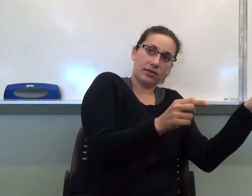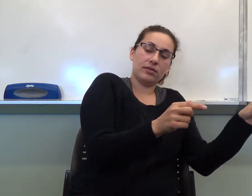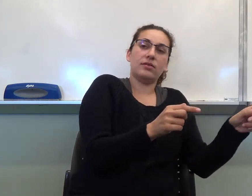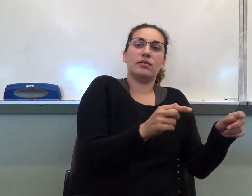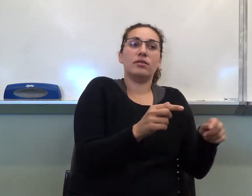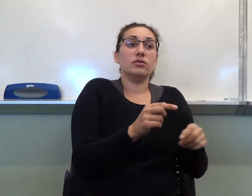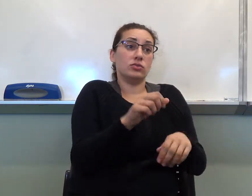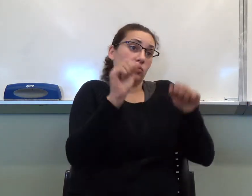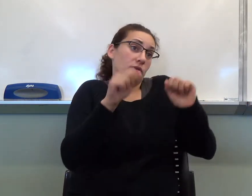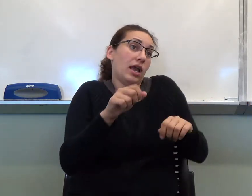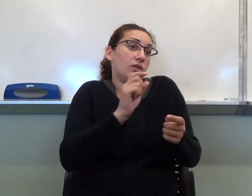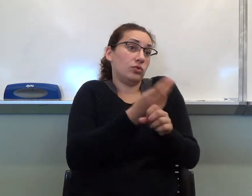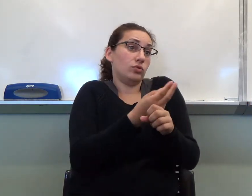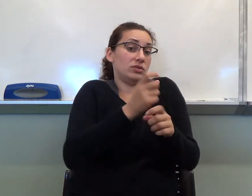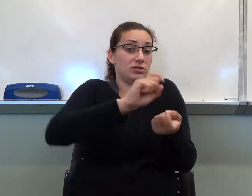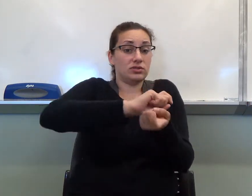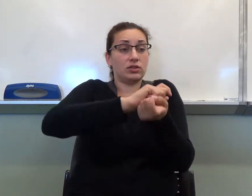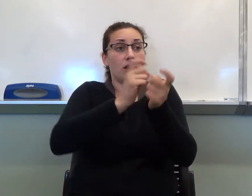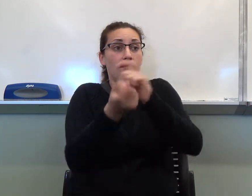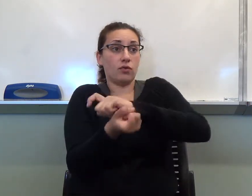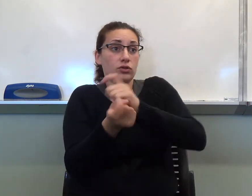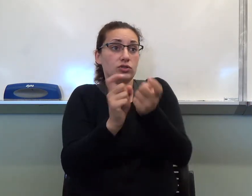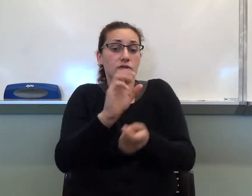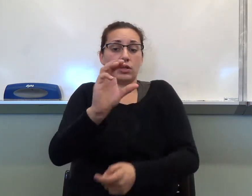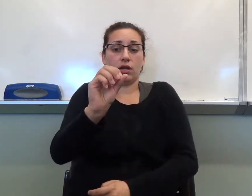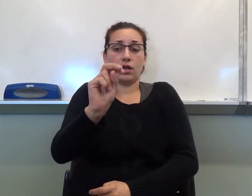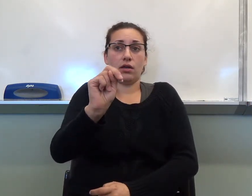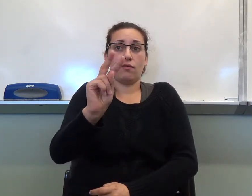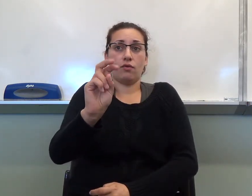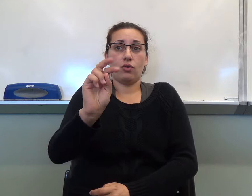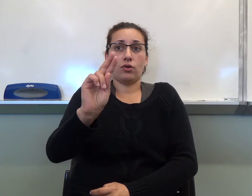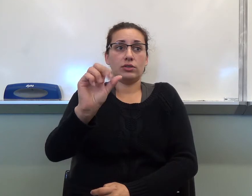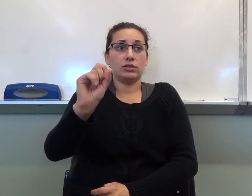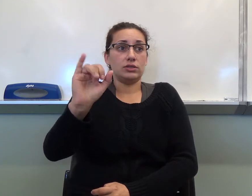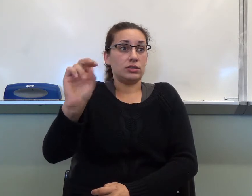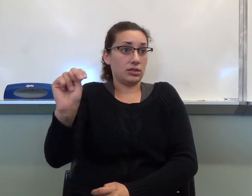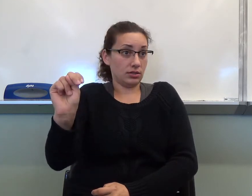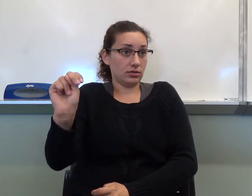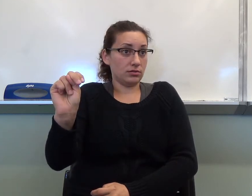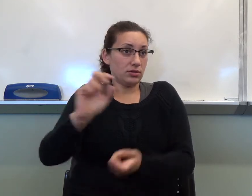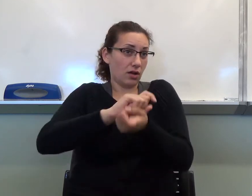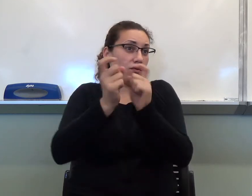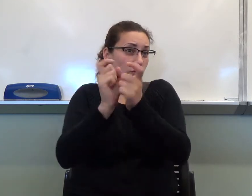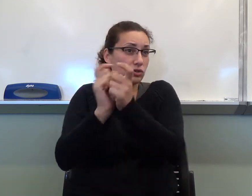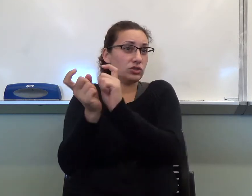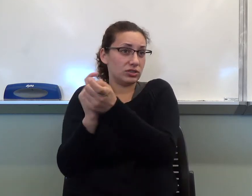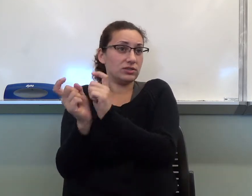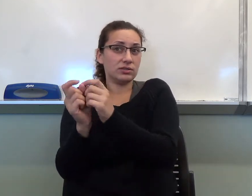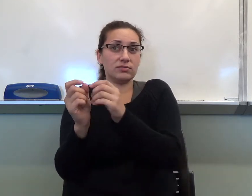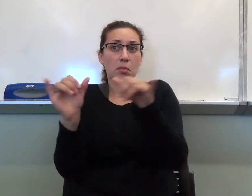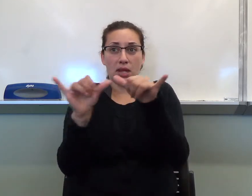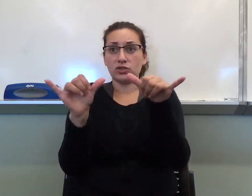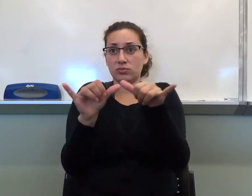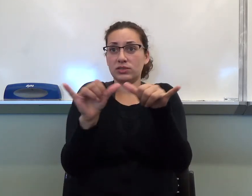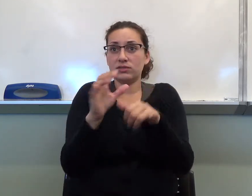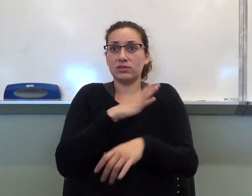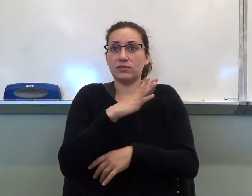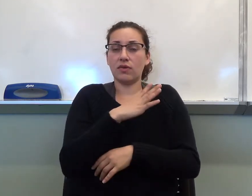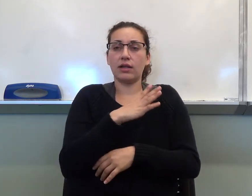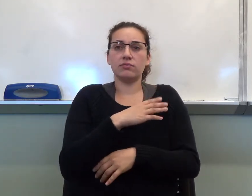wish, or you can use the prefix line simply to shift decimals back and forth. So let's take a little look at these things.